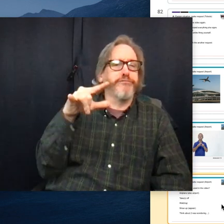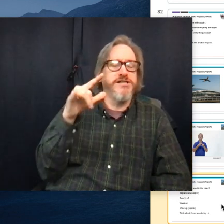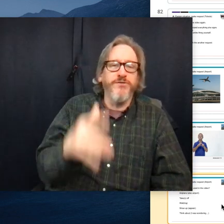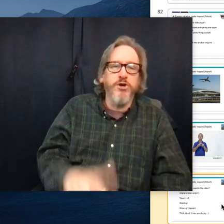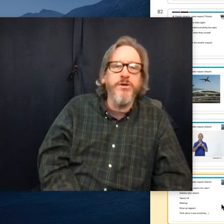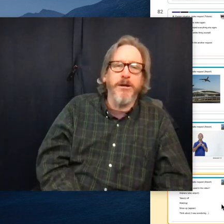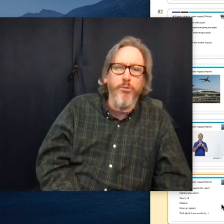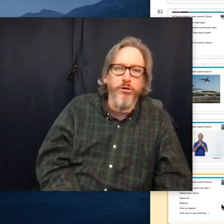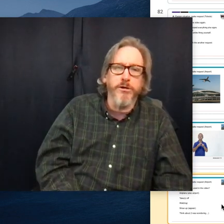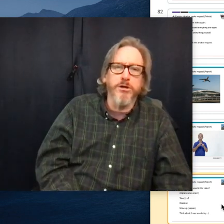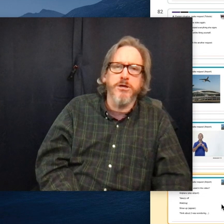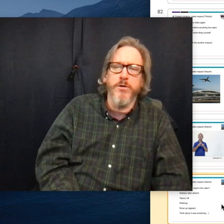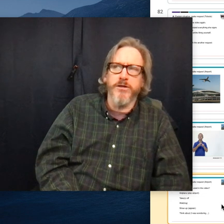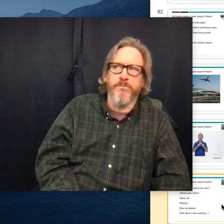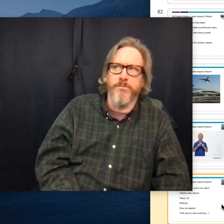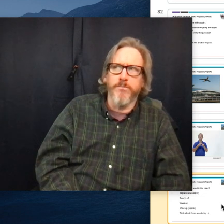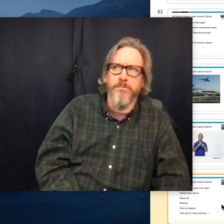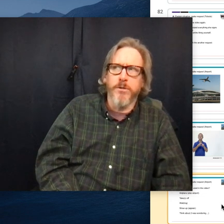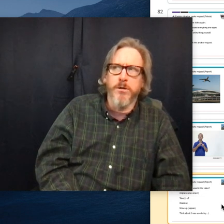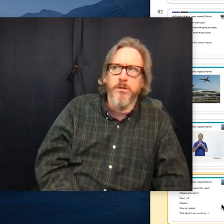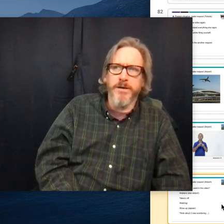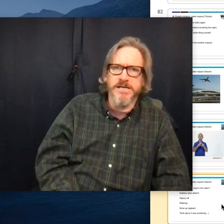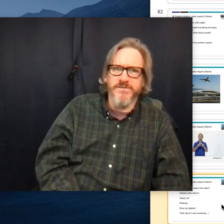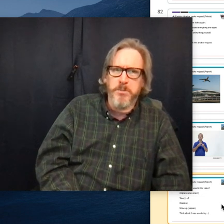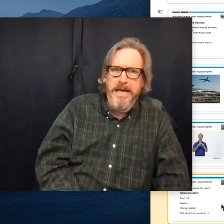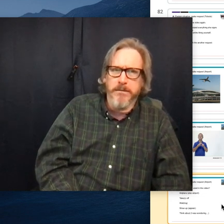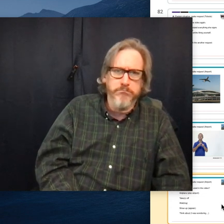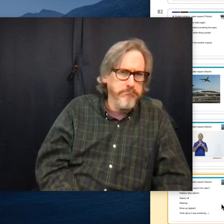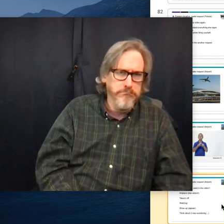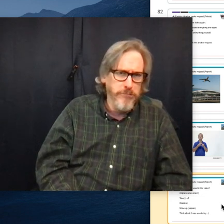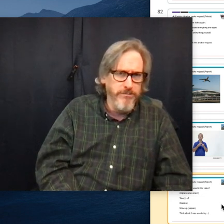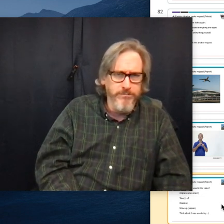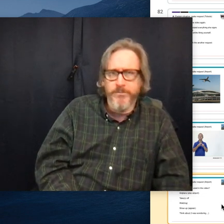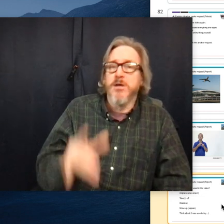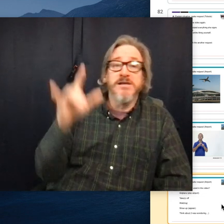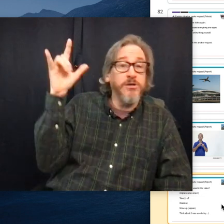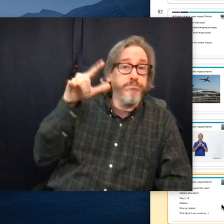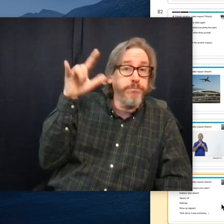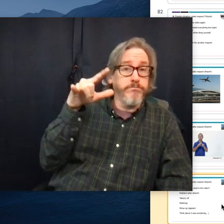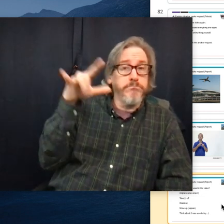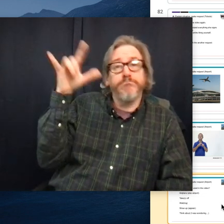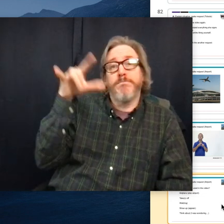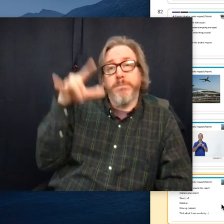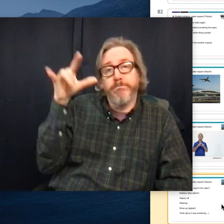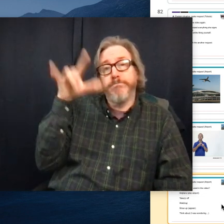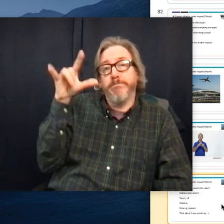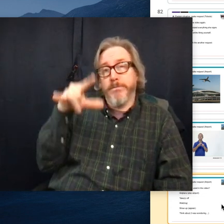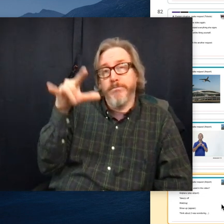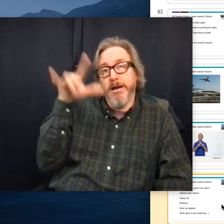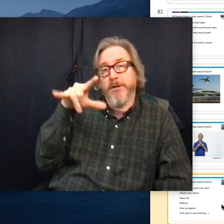back, up and back. It doesn't go forward. That's the sign for aggressive. Actor.